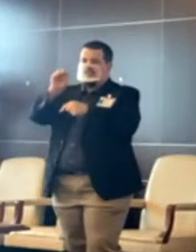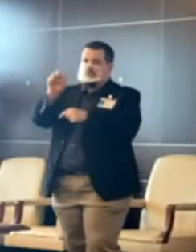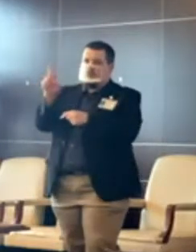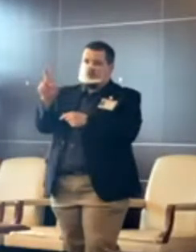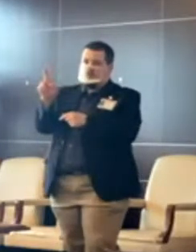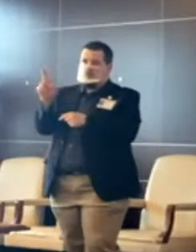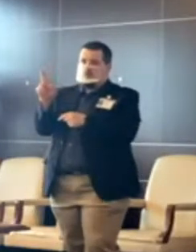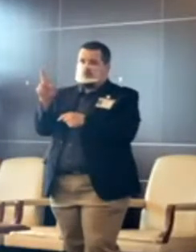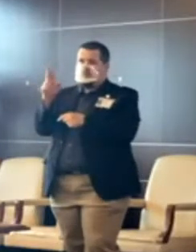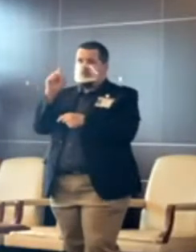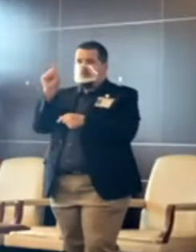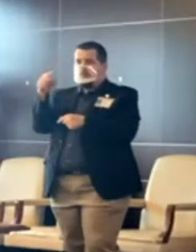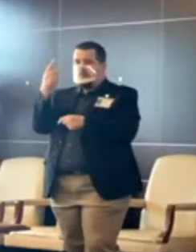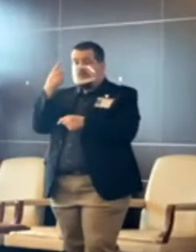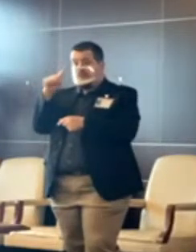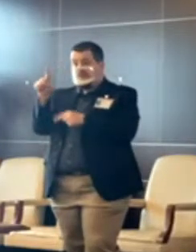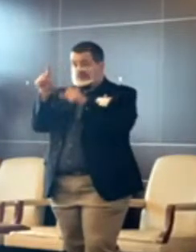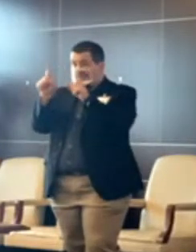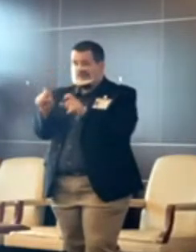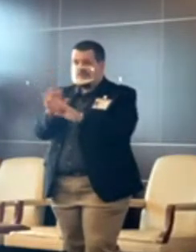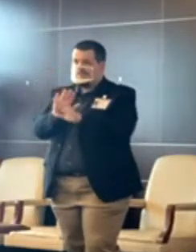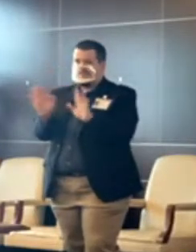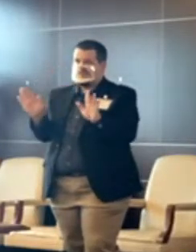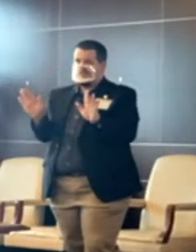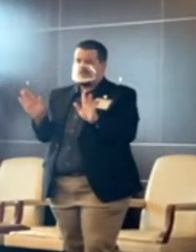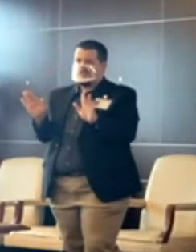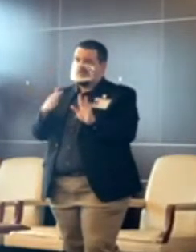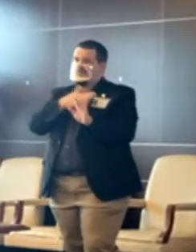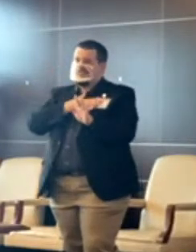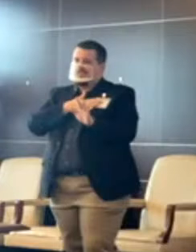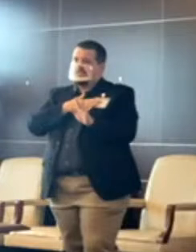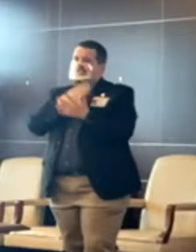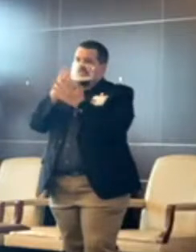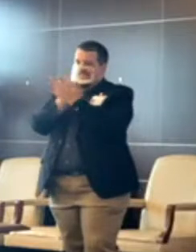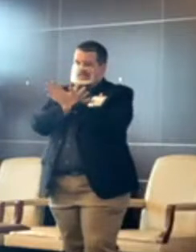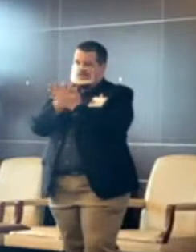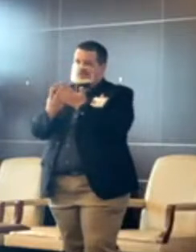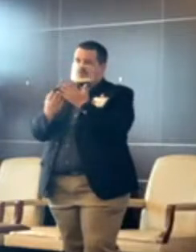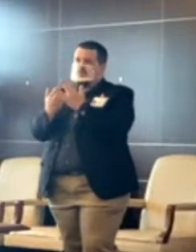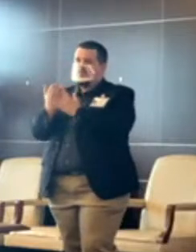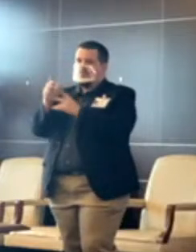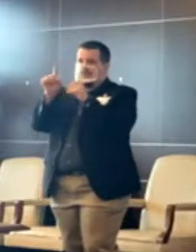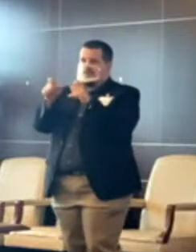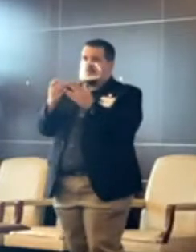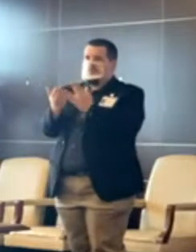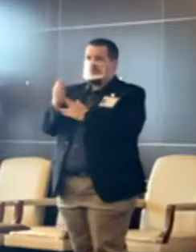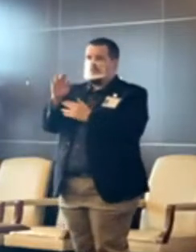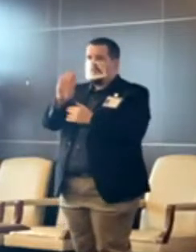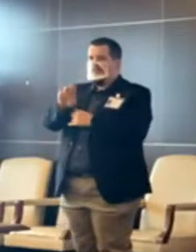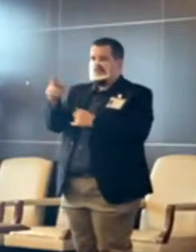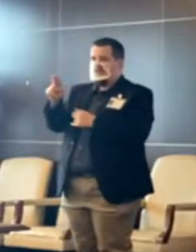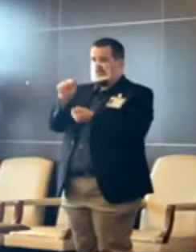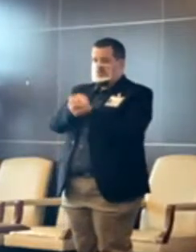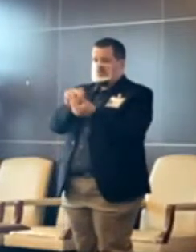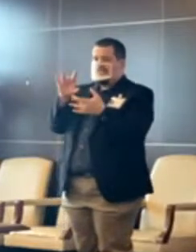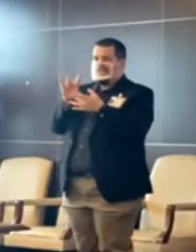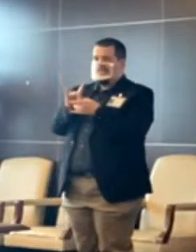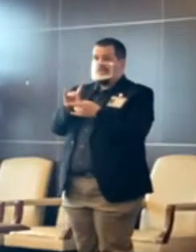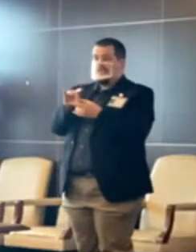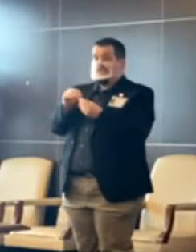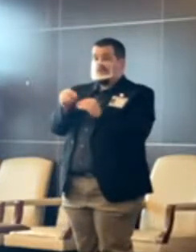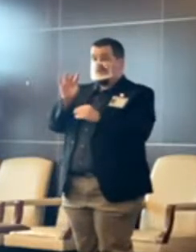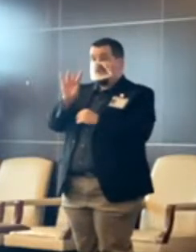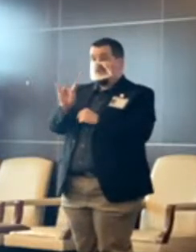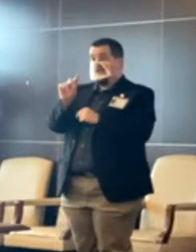emergency room strictly for COVID-19 testing. Please schedule through testing through Ballad Health Nurse Connect. That number is